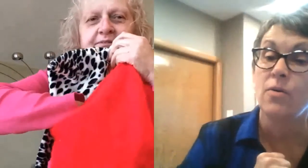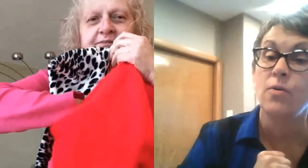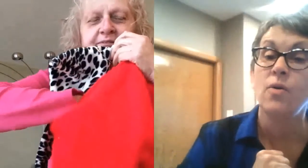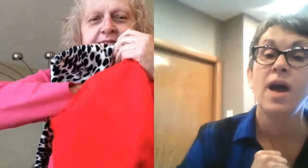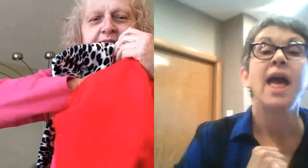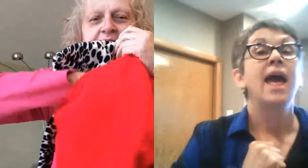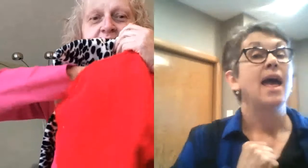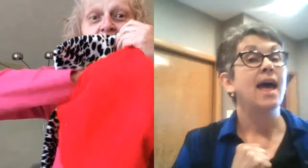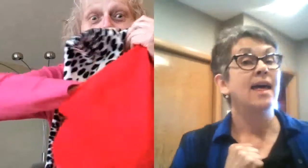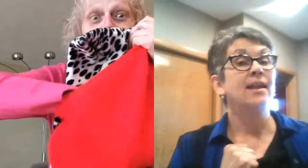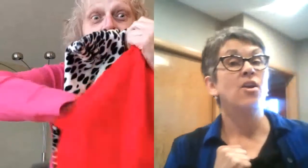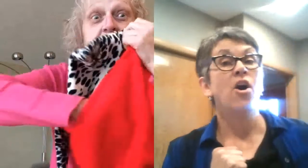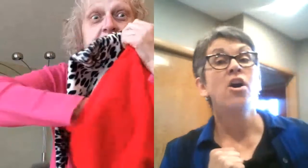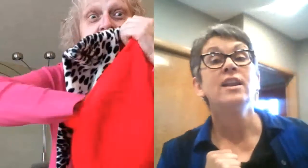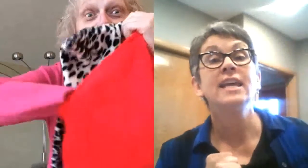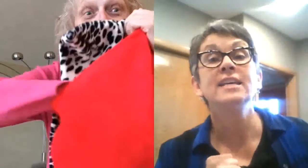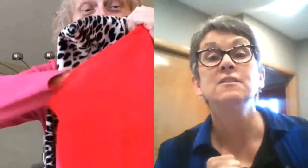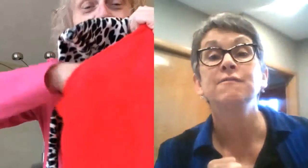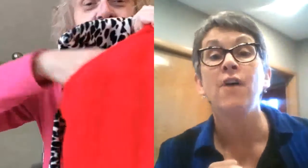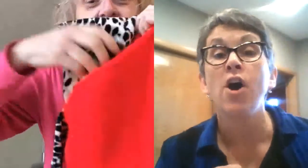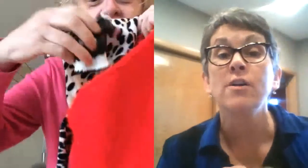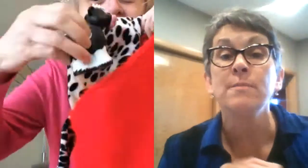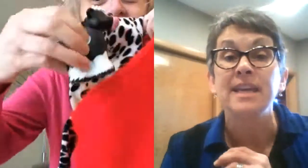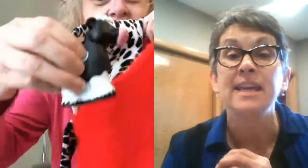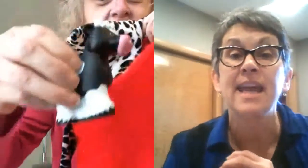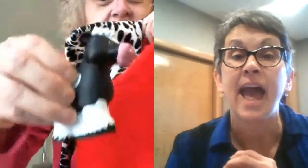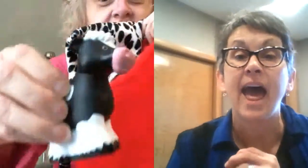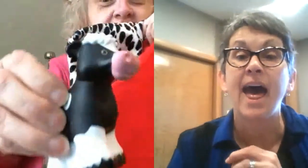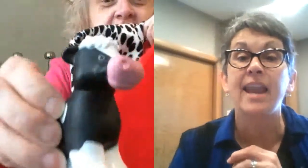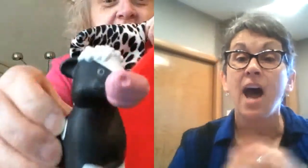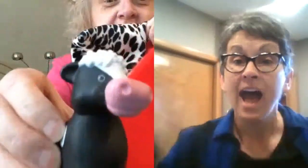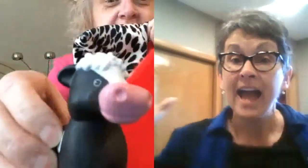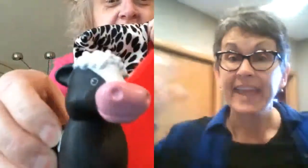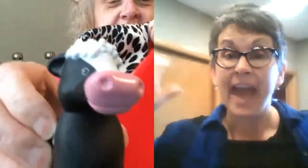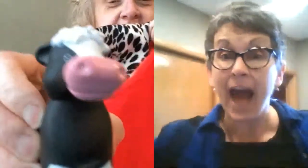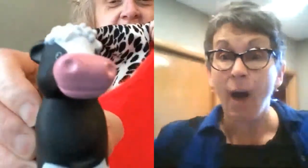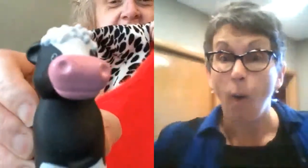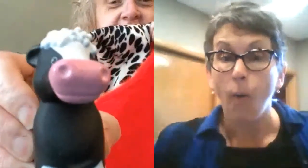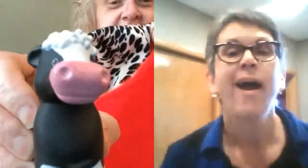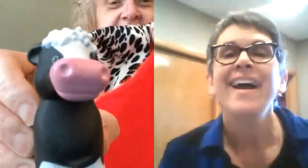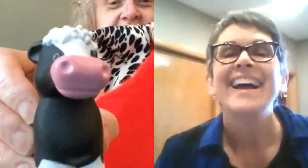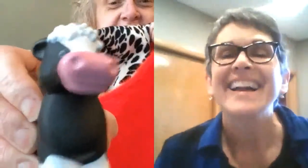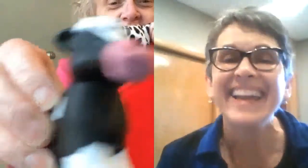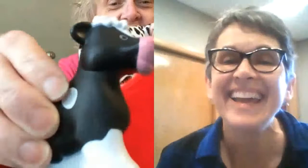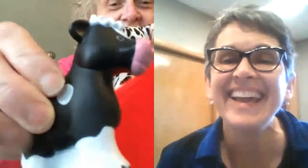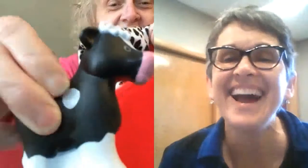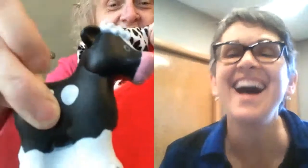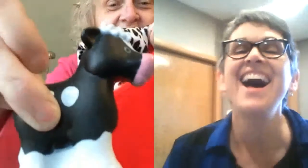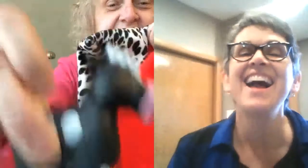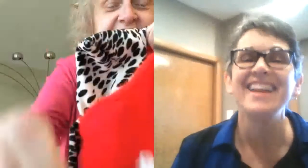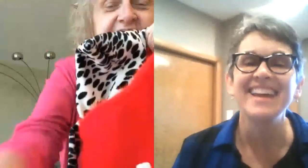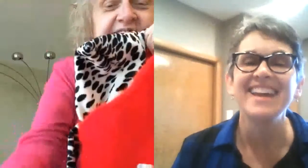E-I-E-I-O. And on his farm, he had a cow,